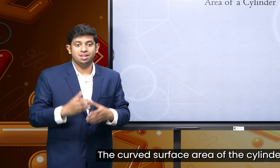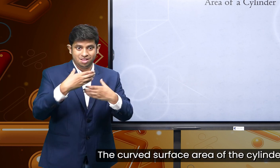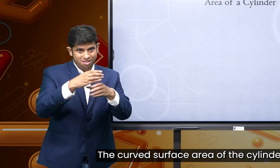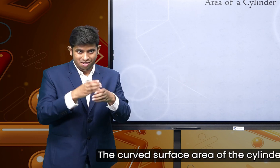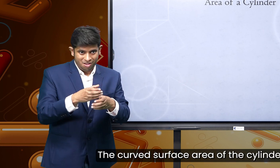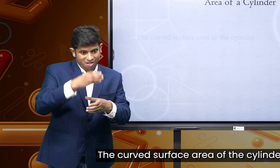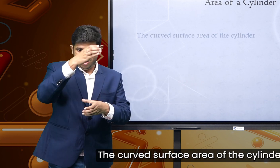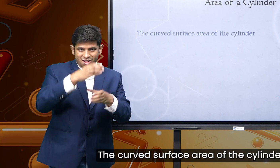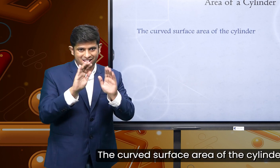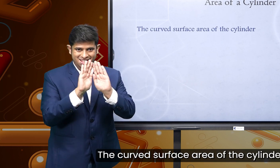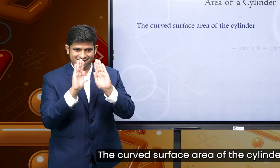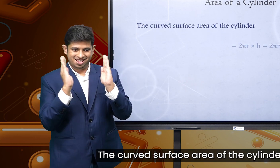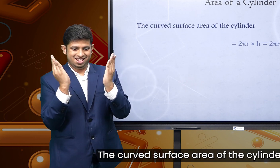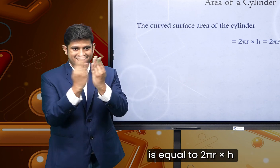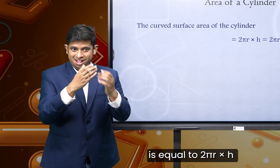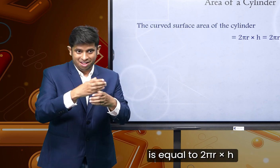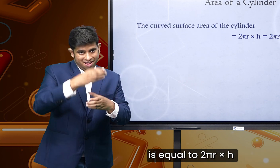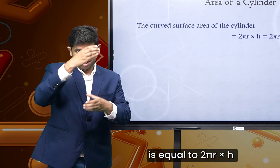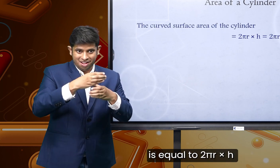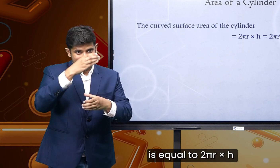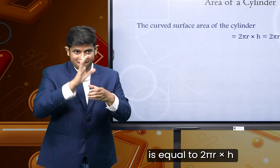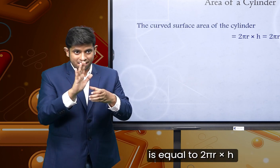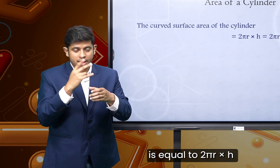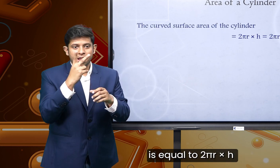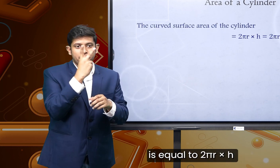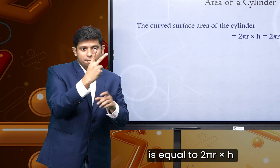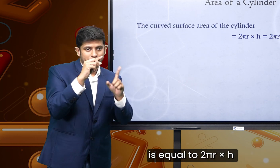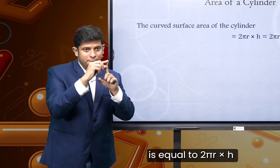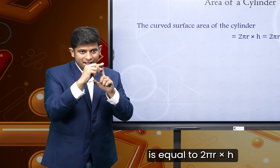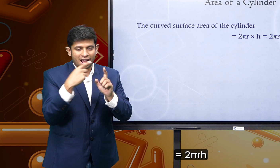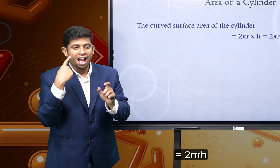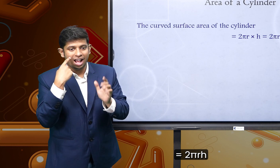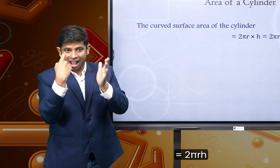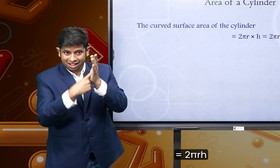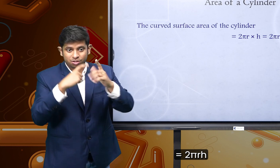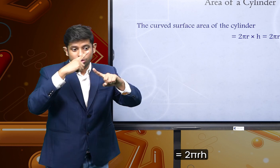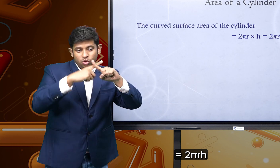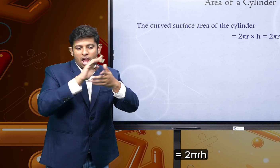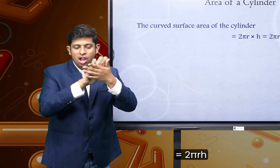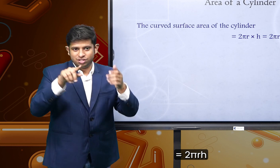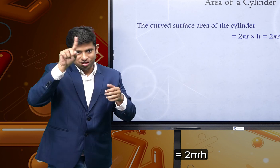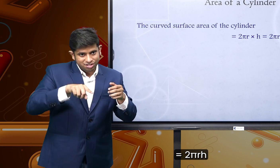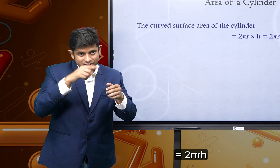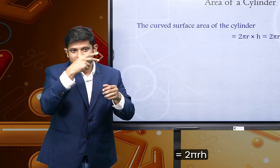The curved surface area of the cylinder is equal to 2 pi r into h, that is equal to 2 pi r h.